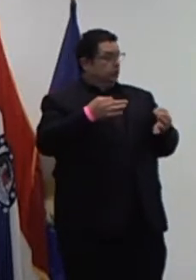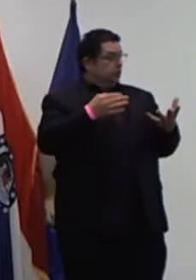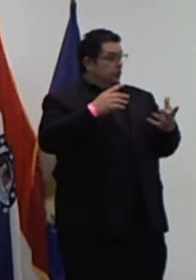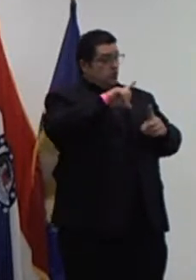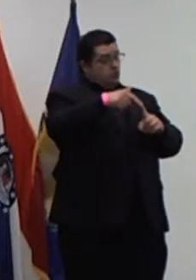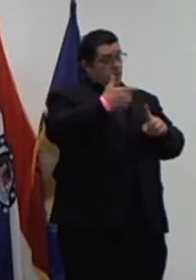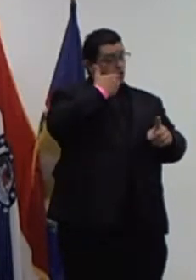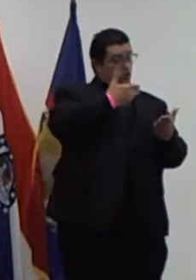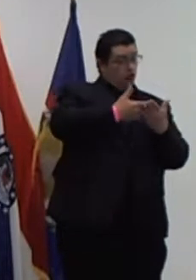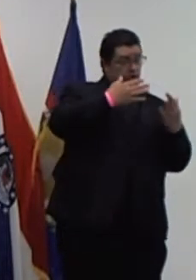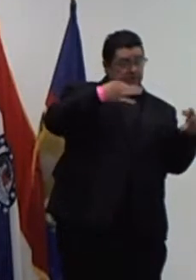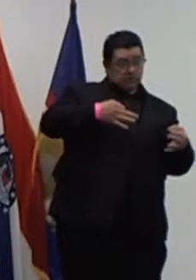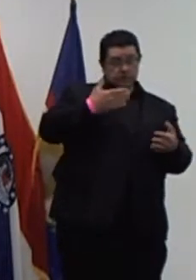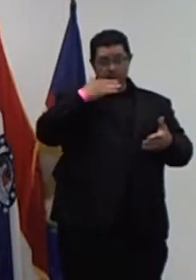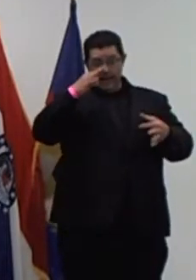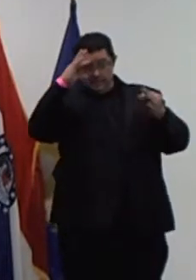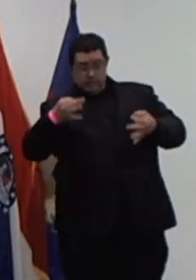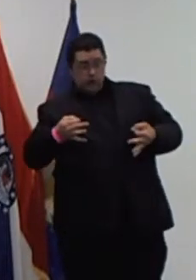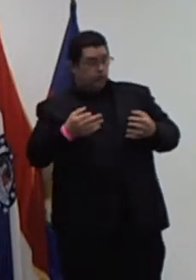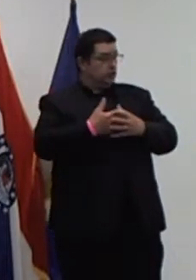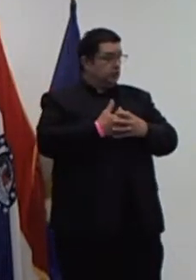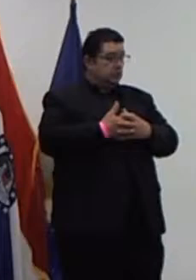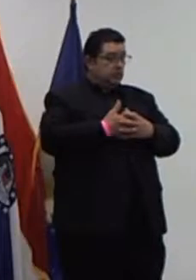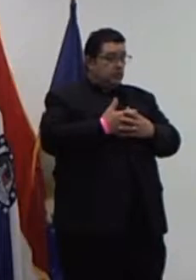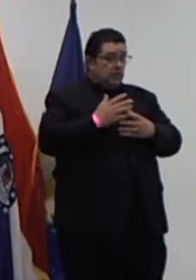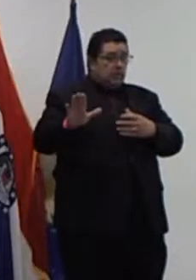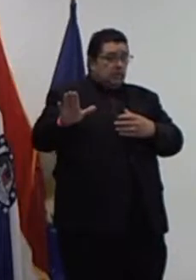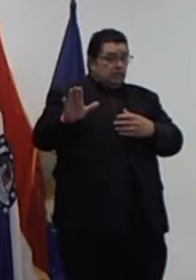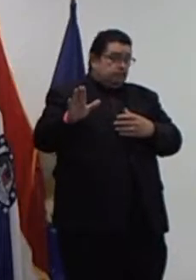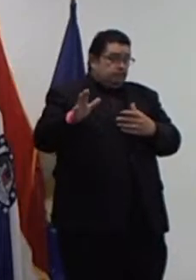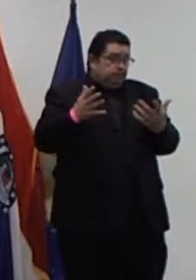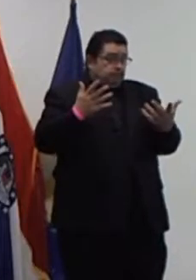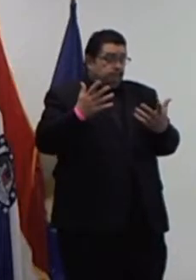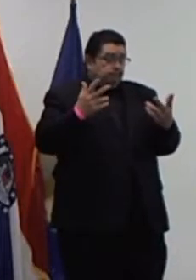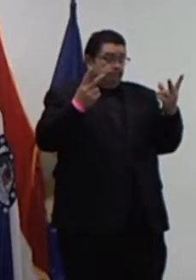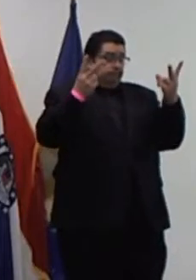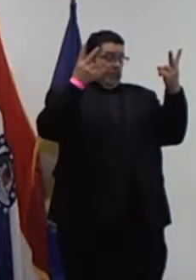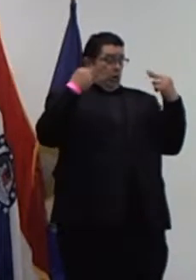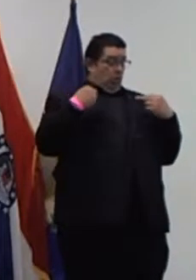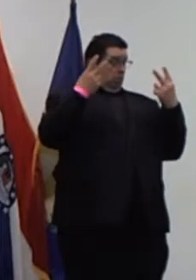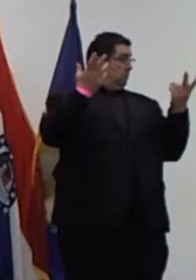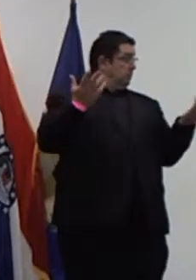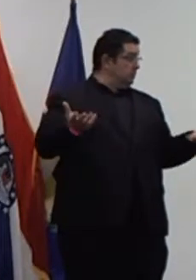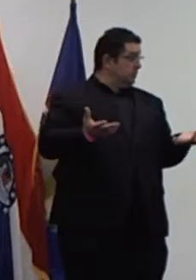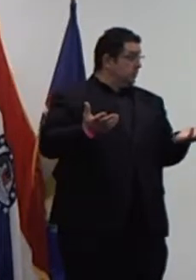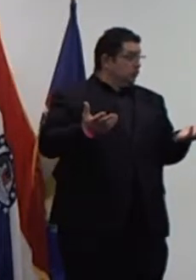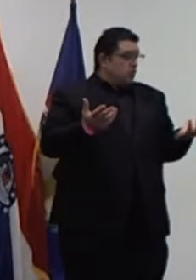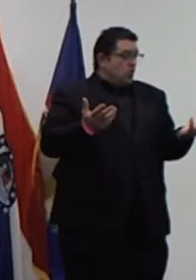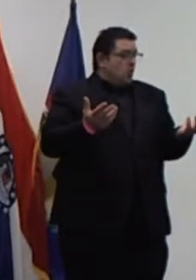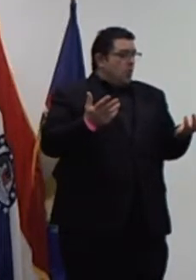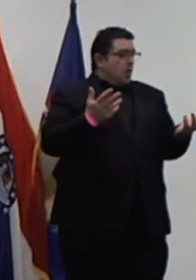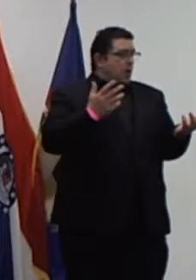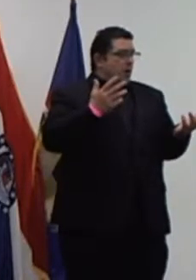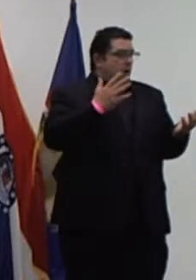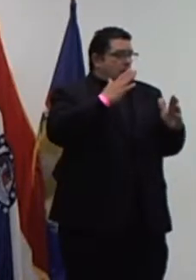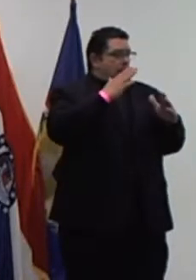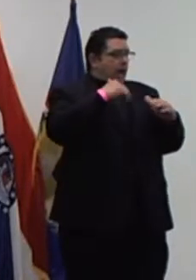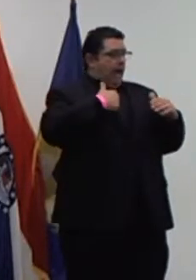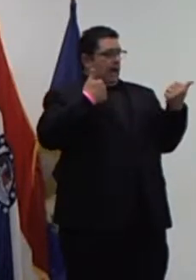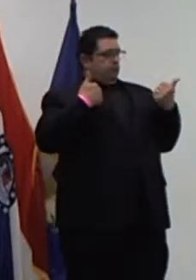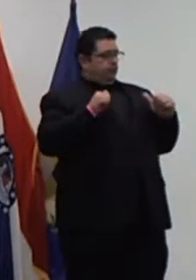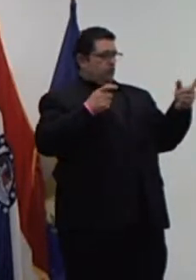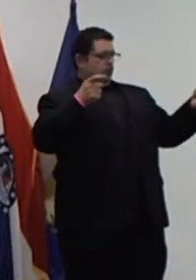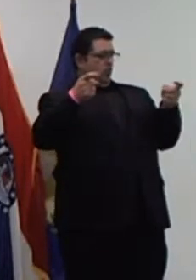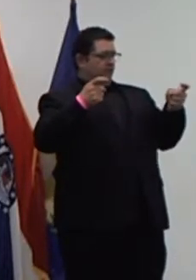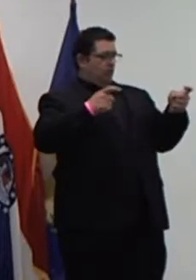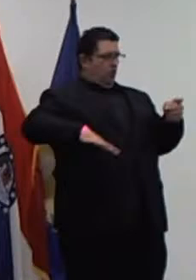they're good decisions, when they're bad decisions, that you're judged upon them. But you know what? I'm trying to govern the entire state